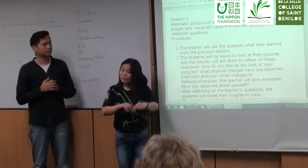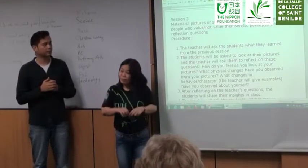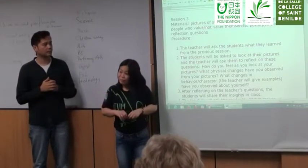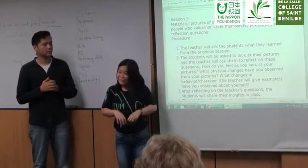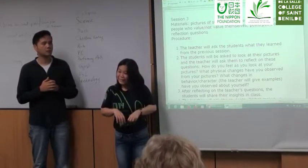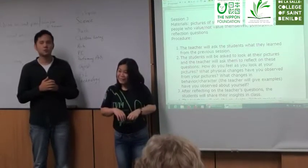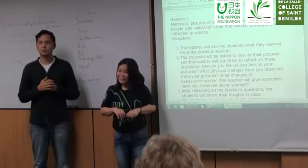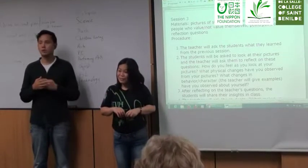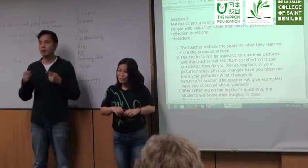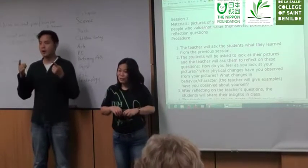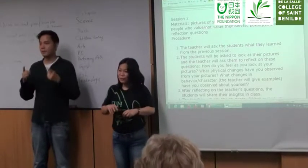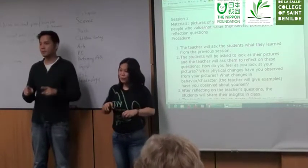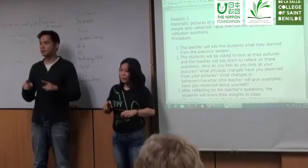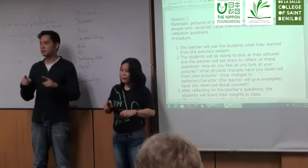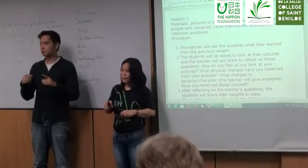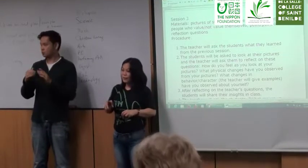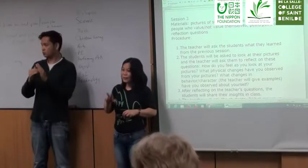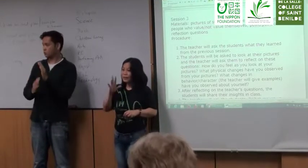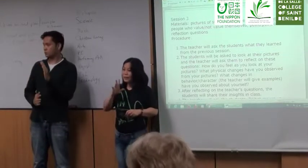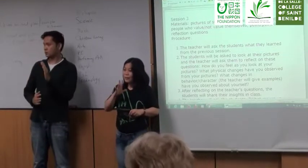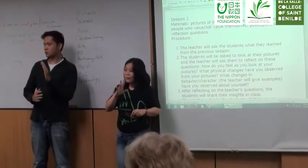pictures of the family. So,